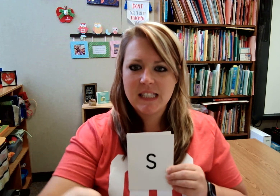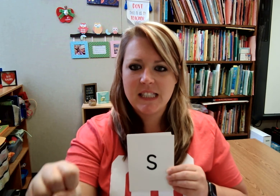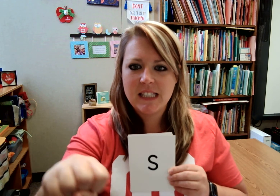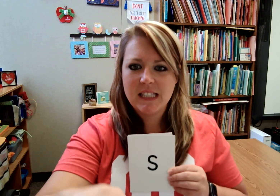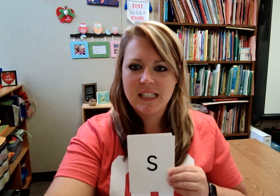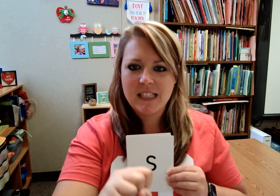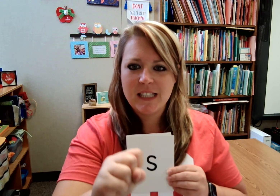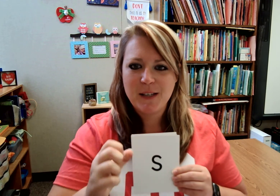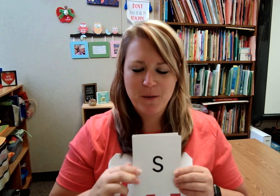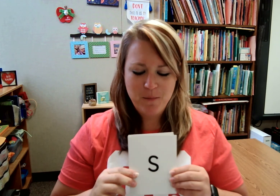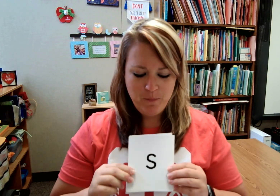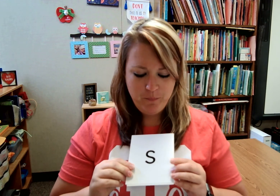S.